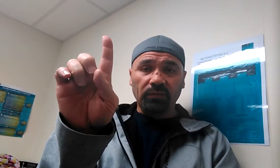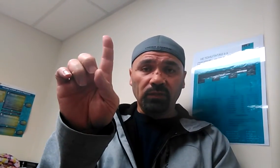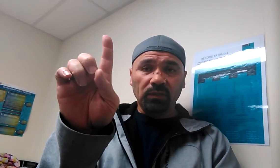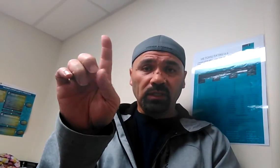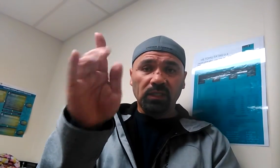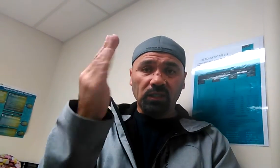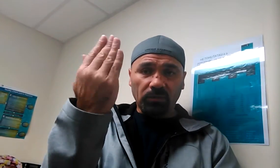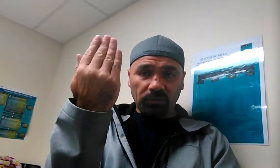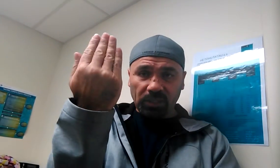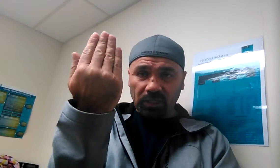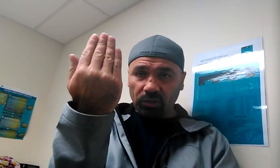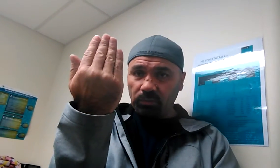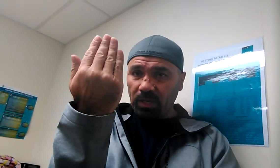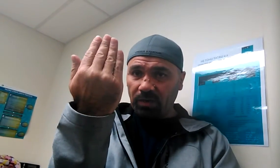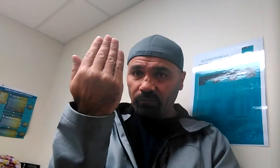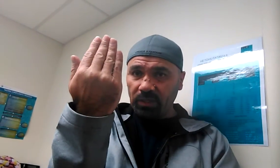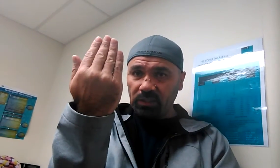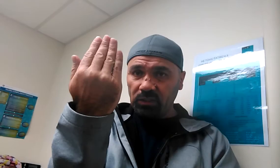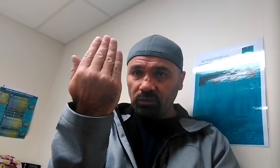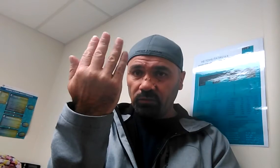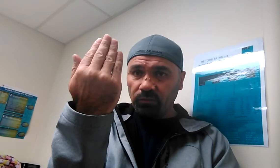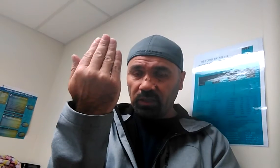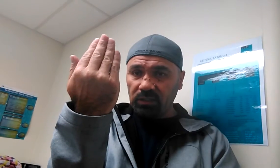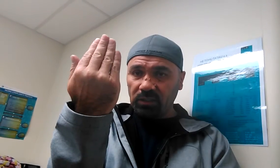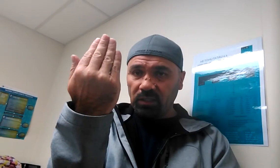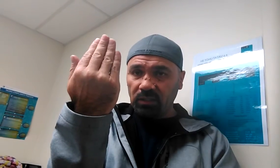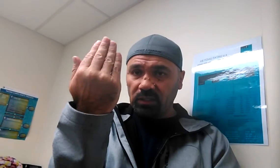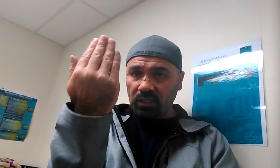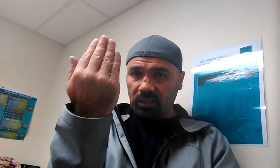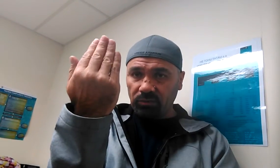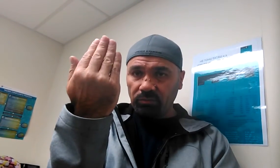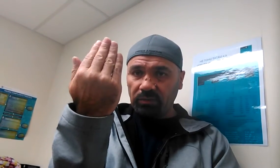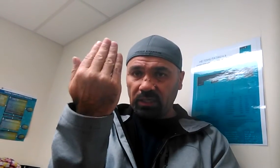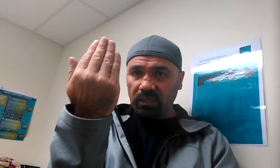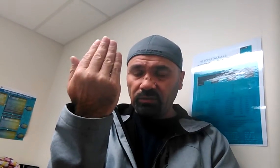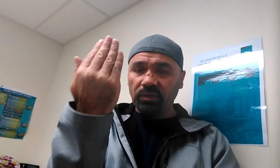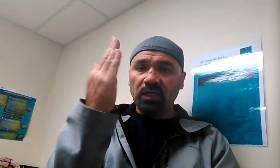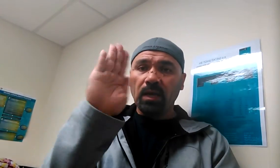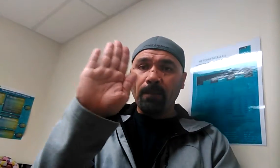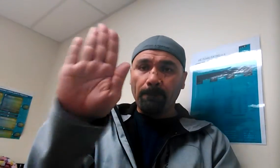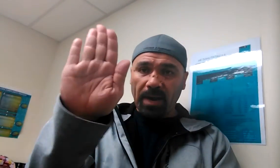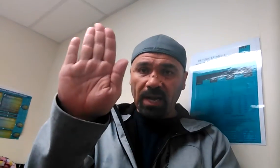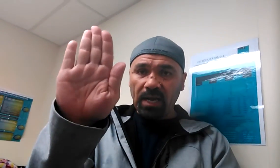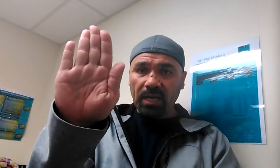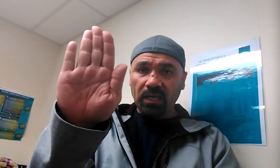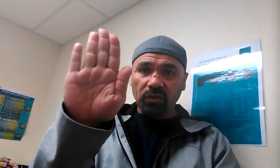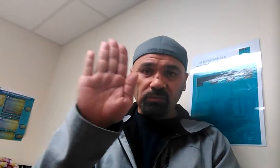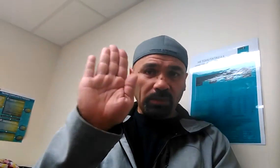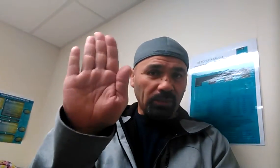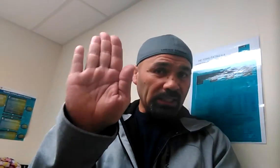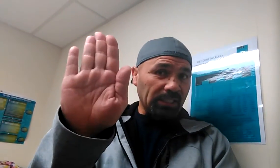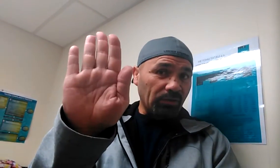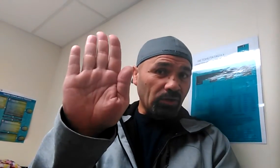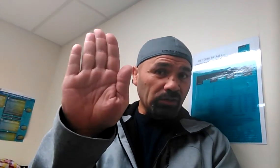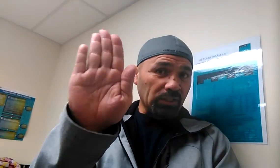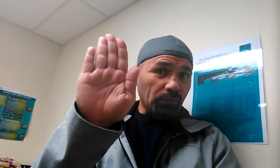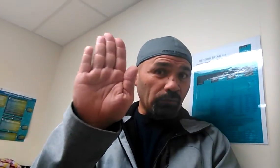11. So te kau's palm facing you, fingers together, te kau, mā, because remember that's our consonant for